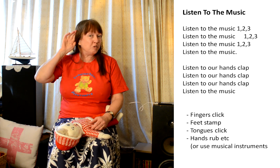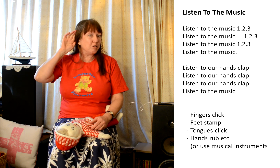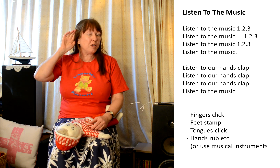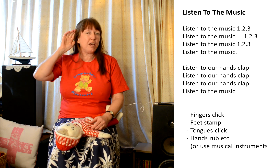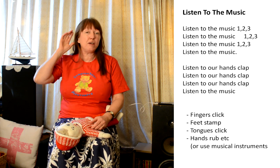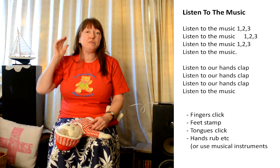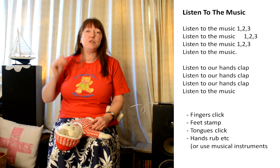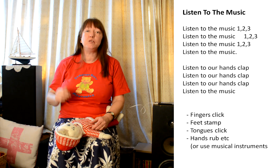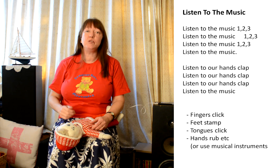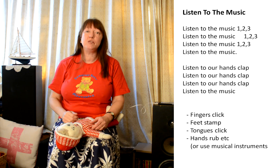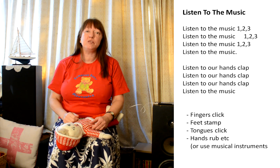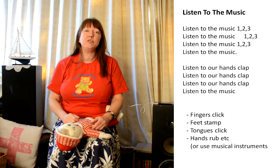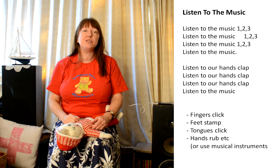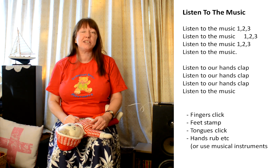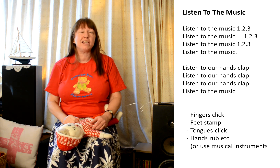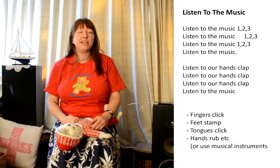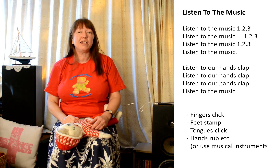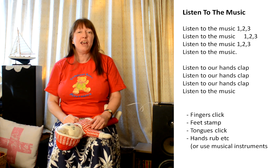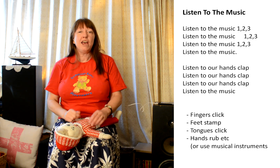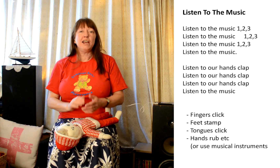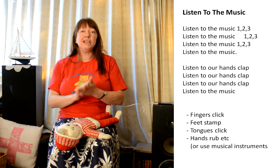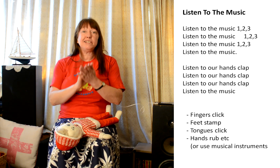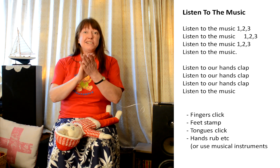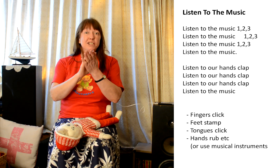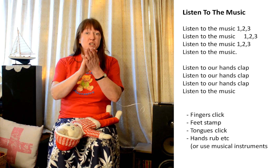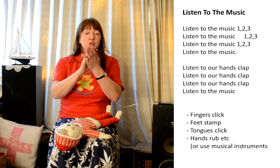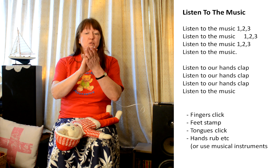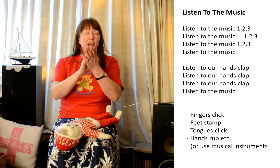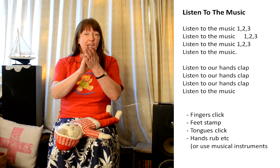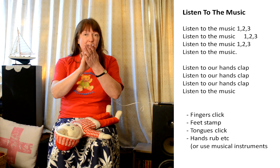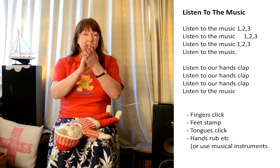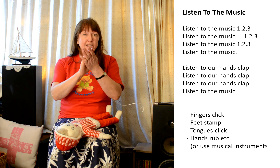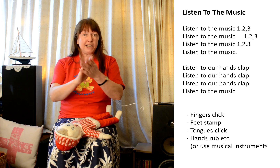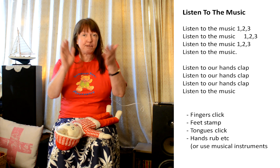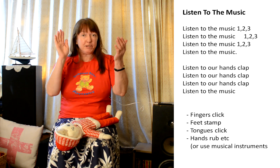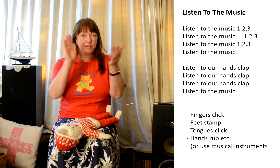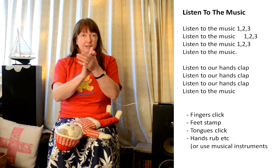the music. Listen to a hands clap.